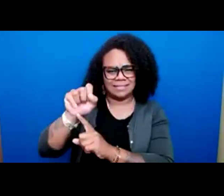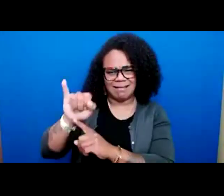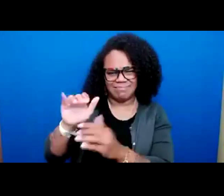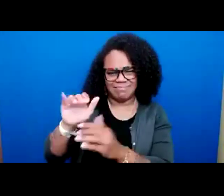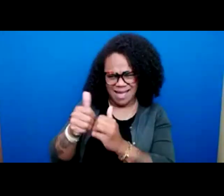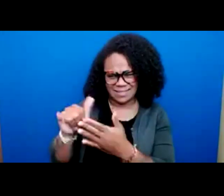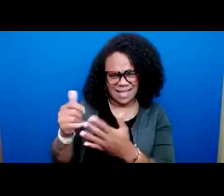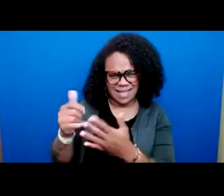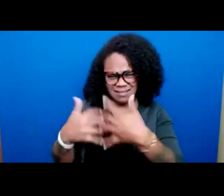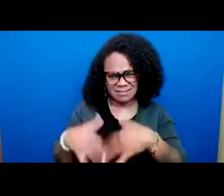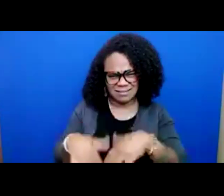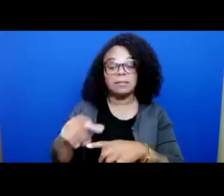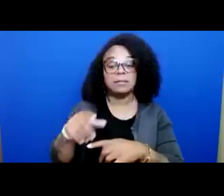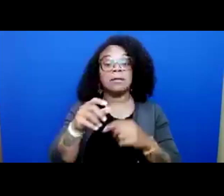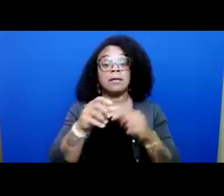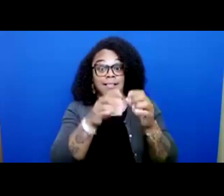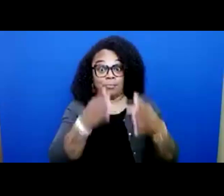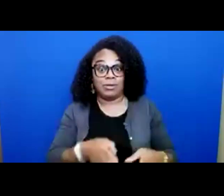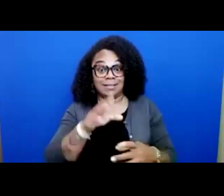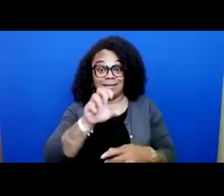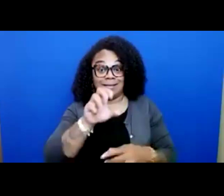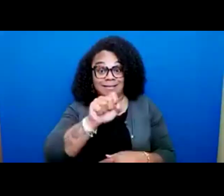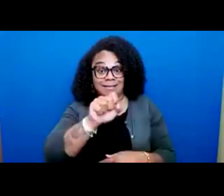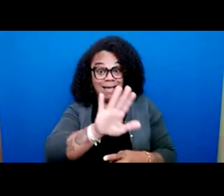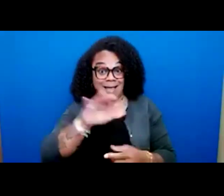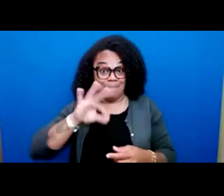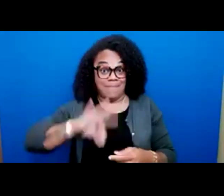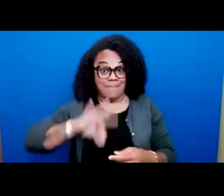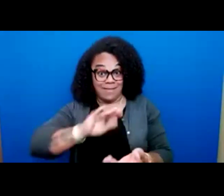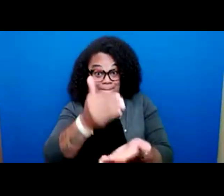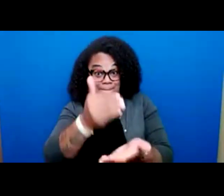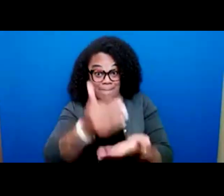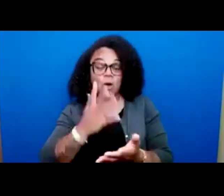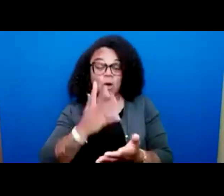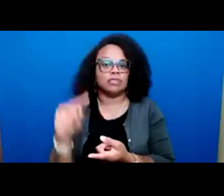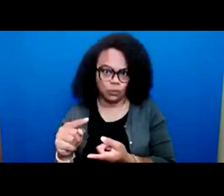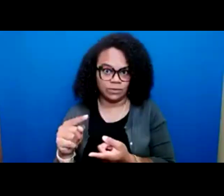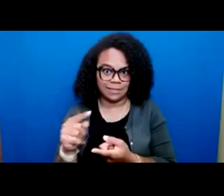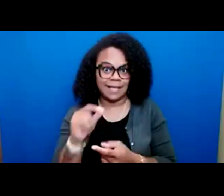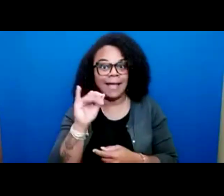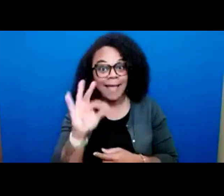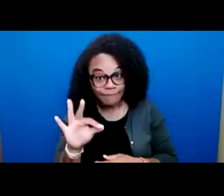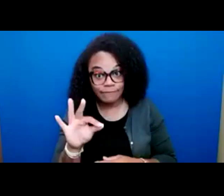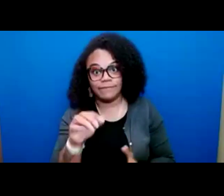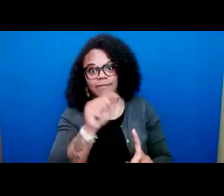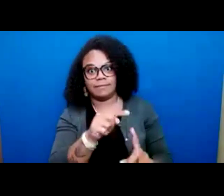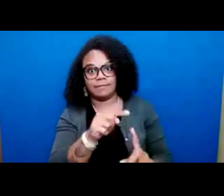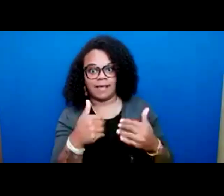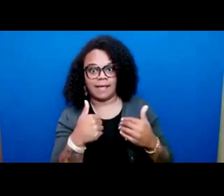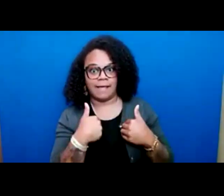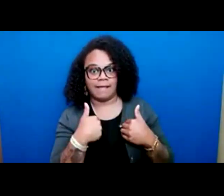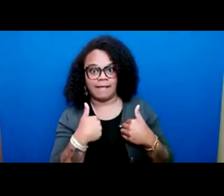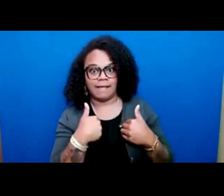that the person's SSI benefit amount is reduced when they have